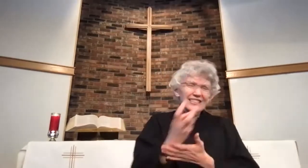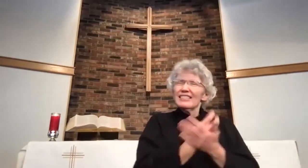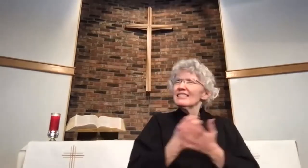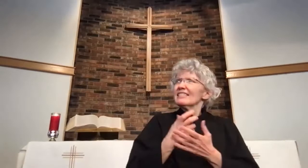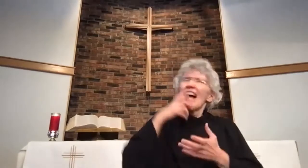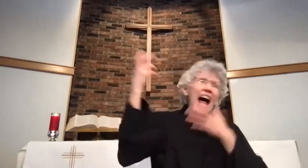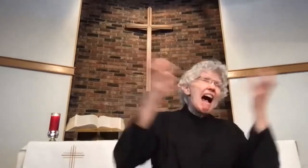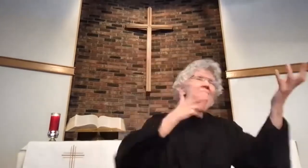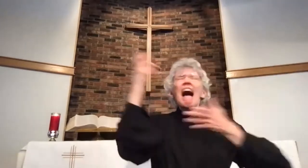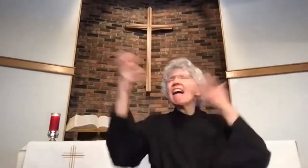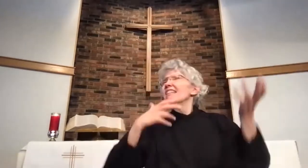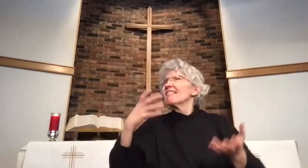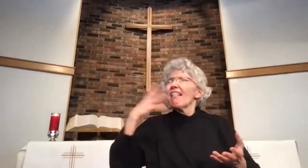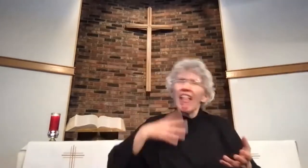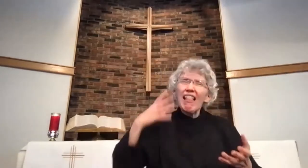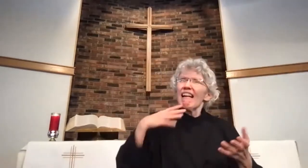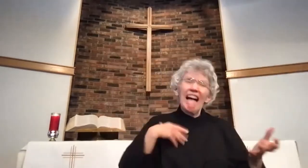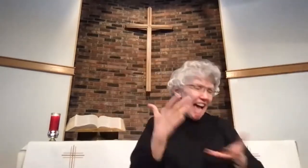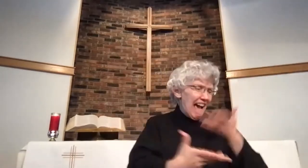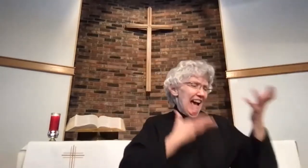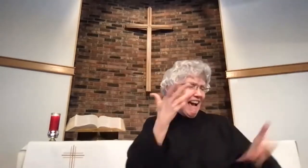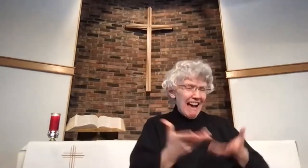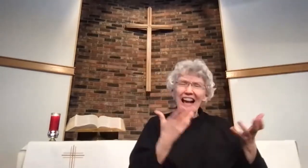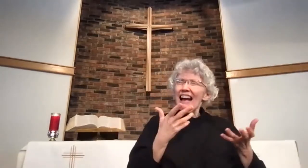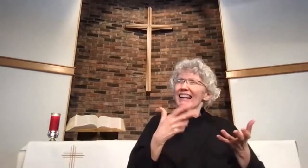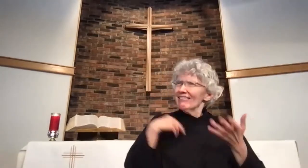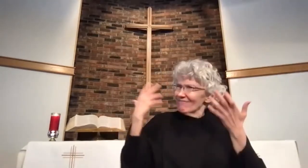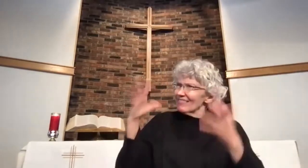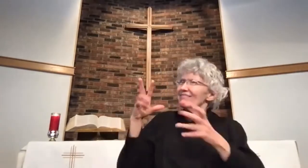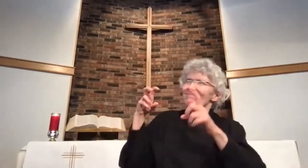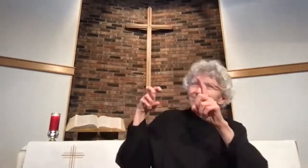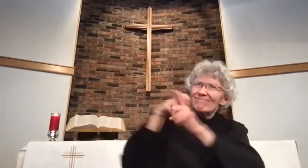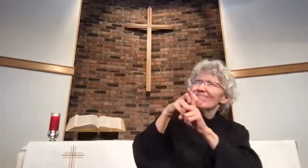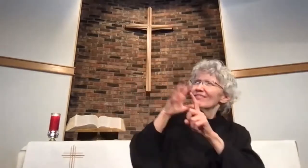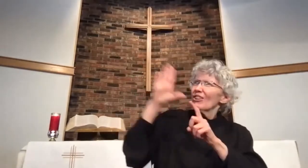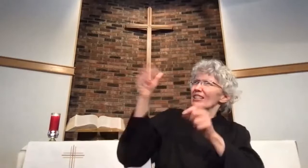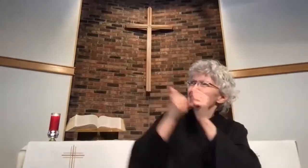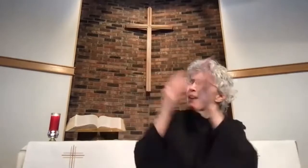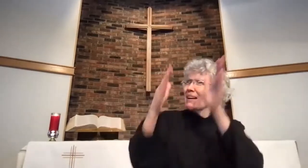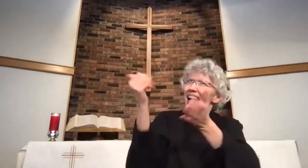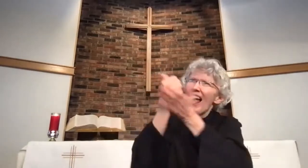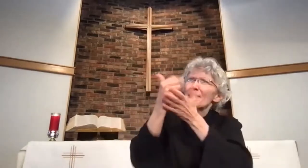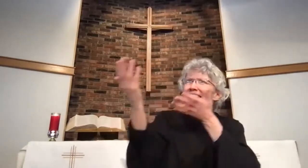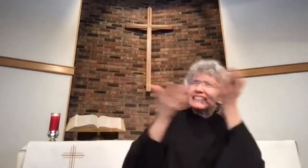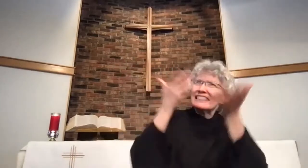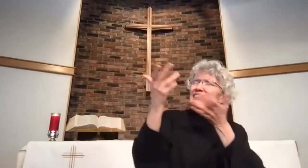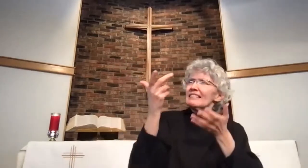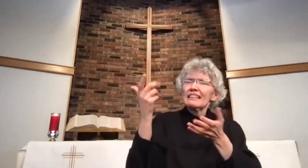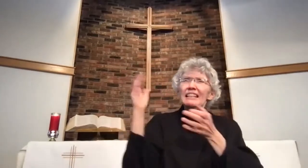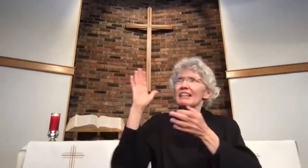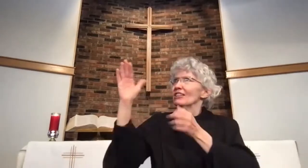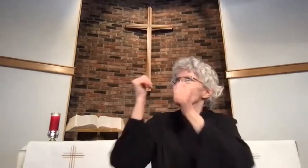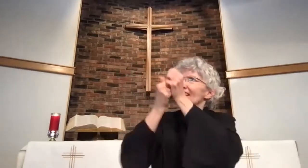child. Look, a spirit seizes him, and without any warning, he screams. It shakes him and causes him to foam